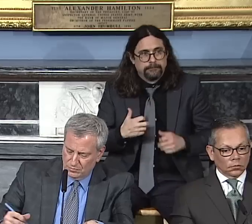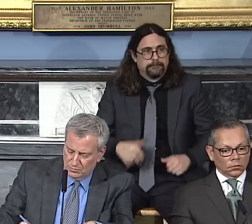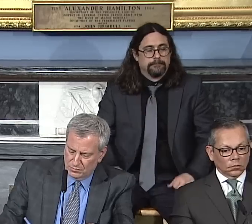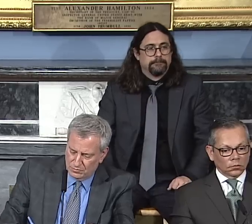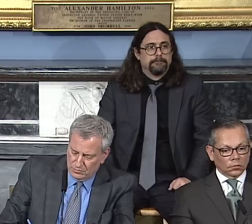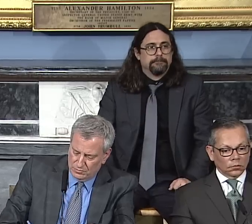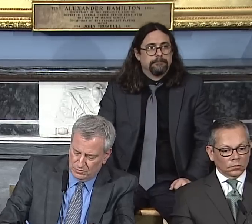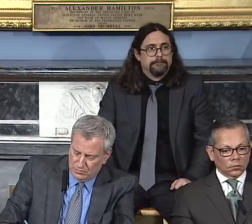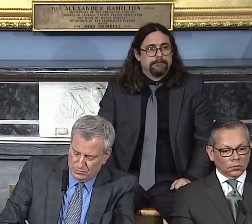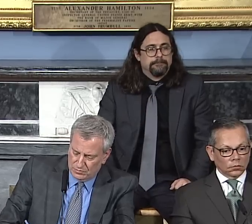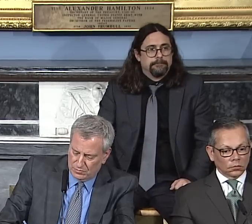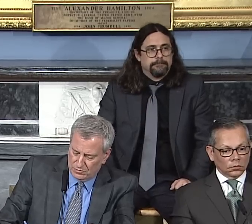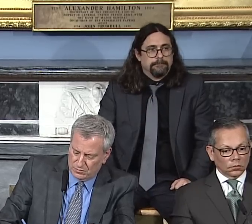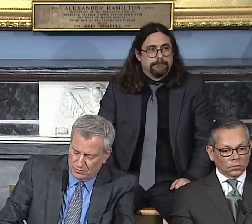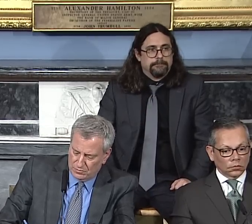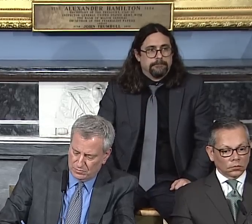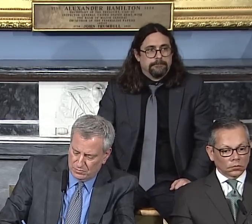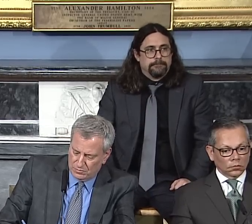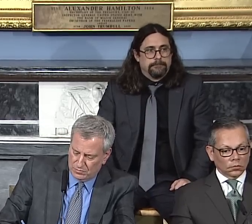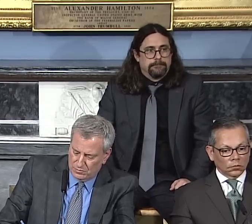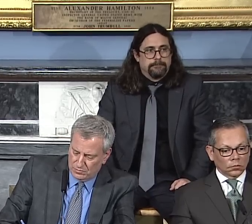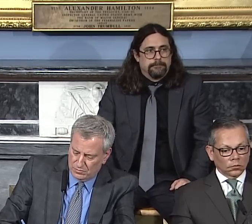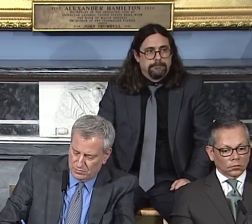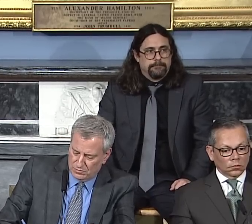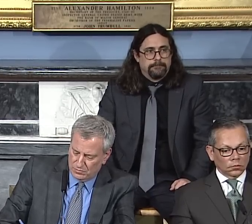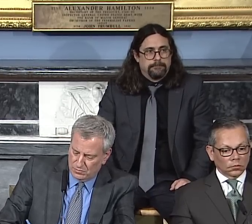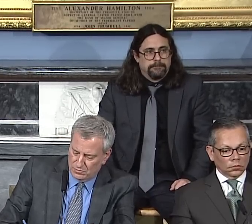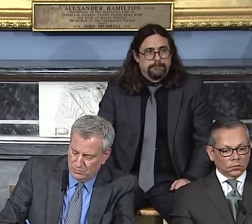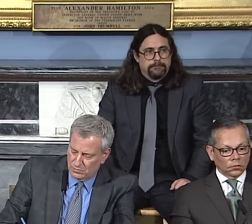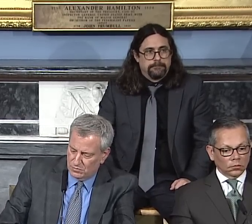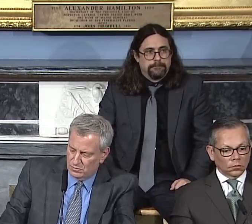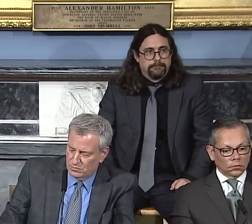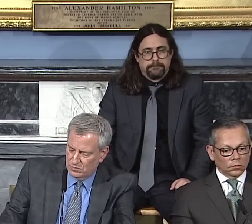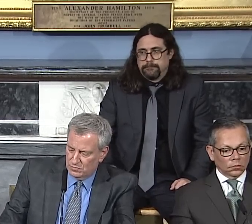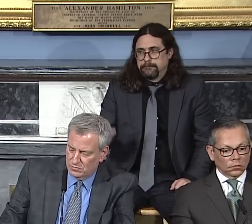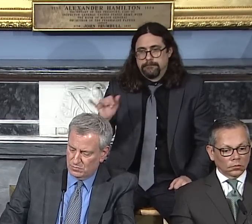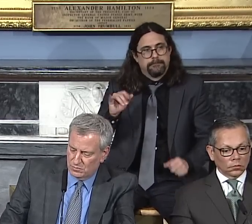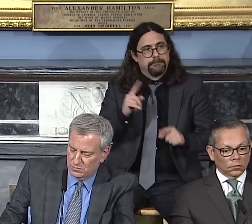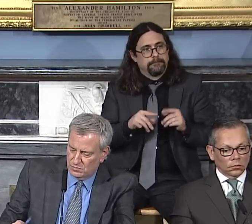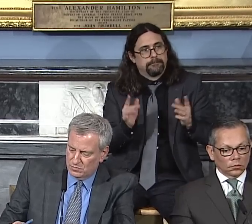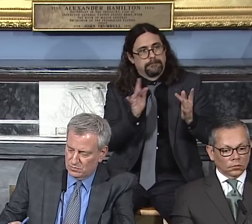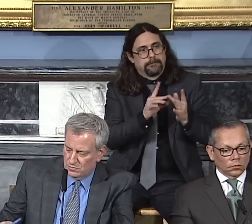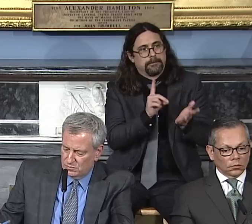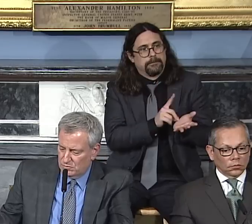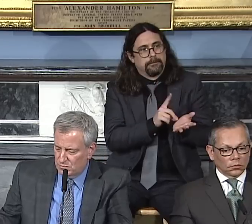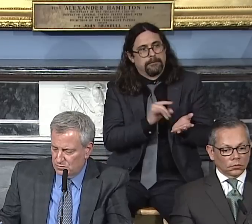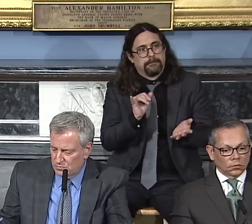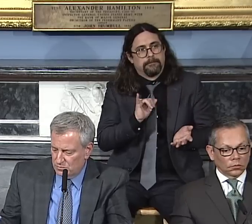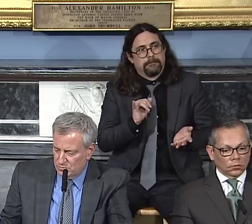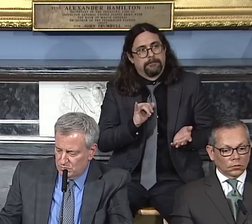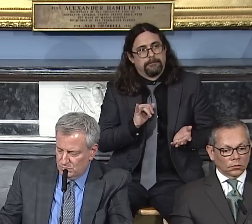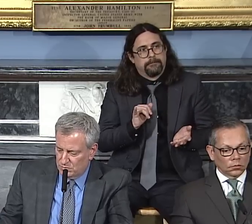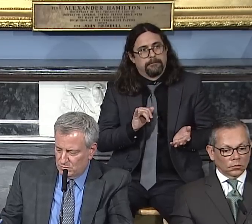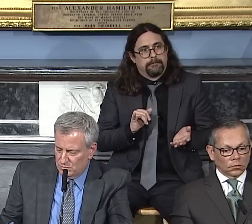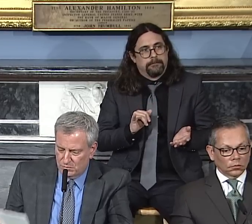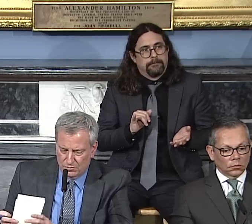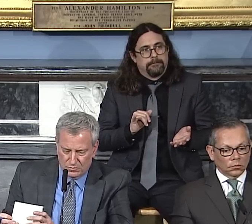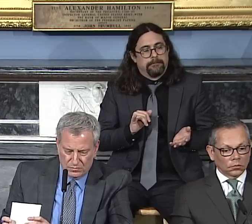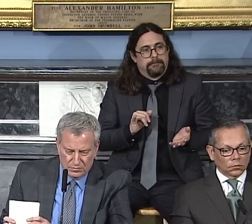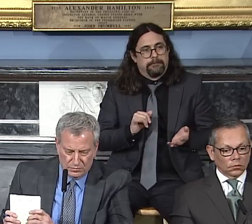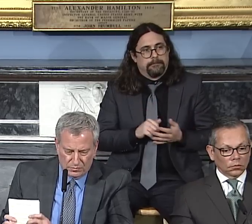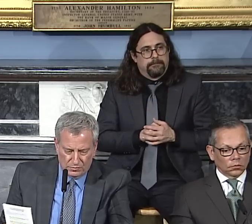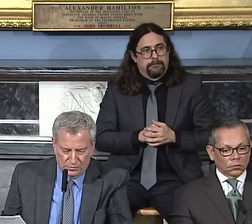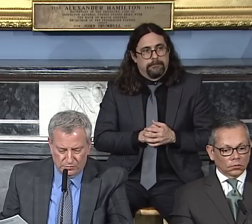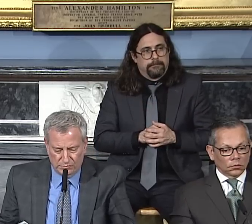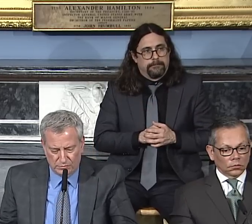for reaching out to their pediatricians to assess what could be accounting for those symptoms. At this point